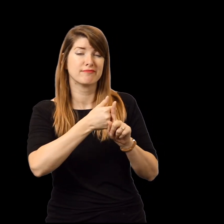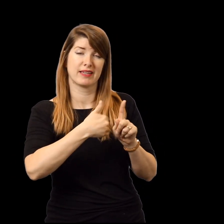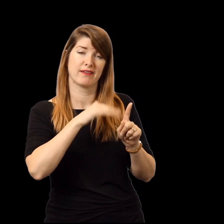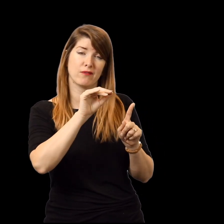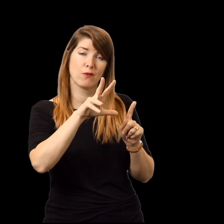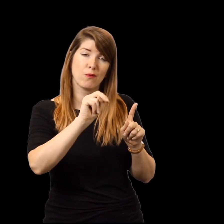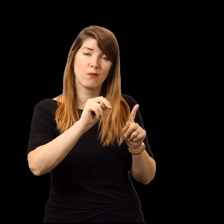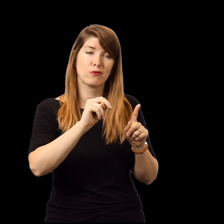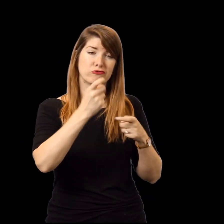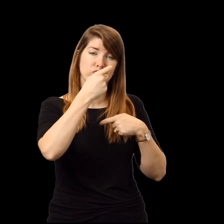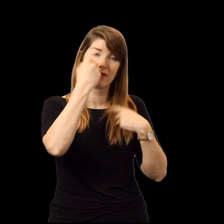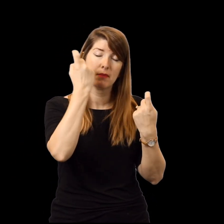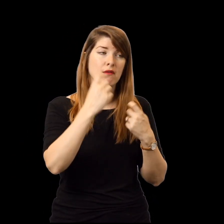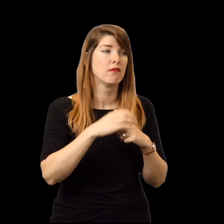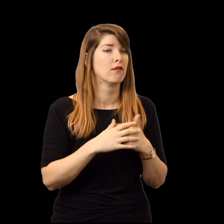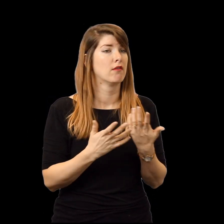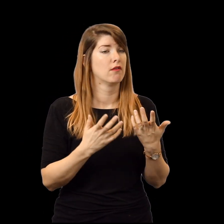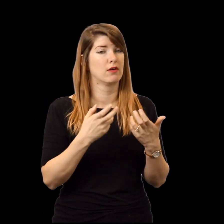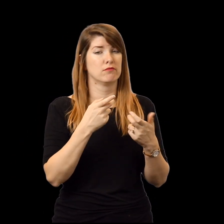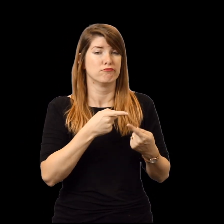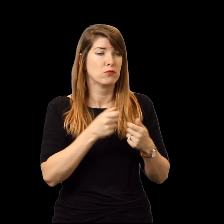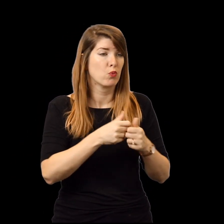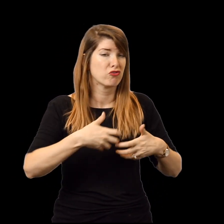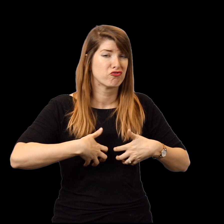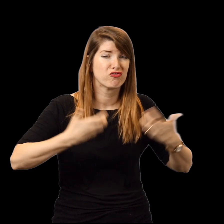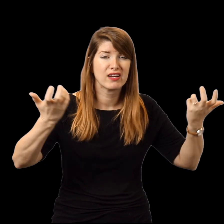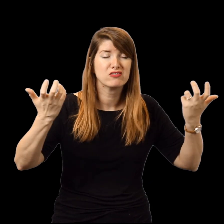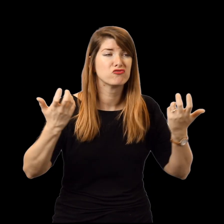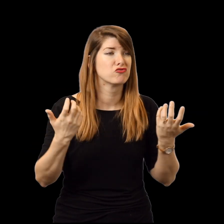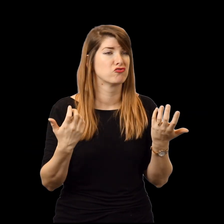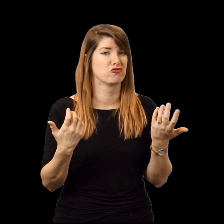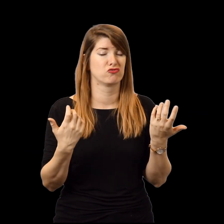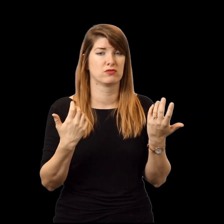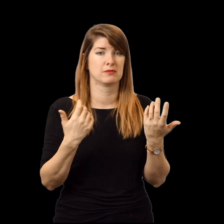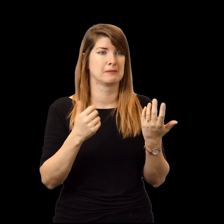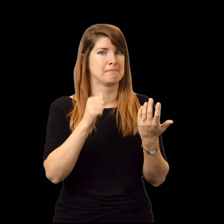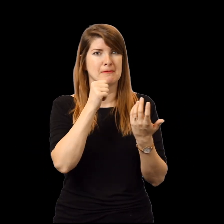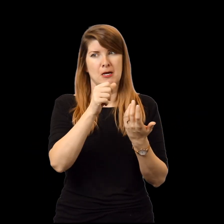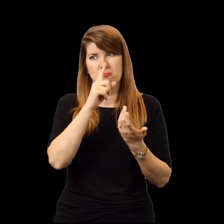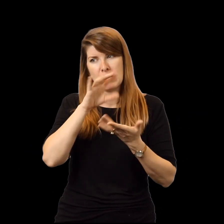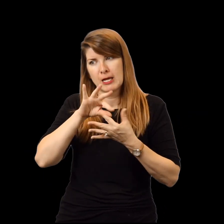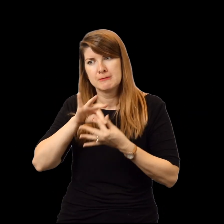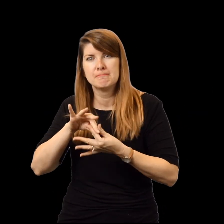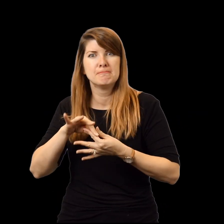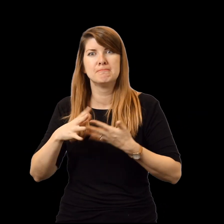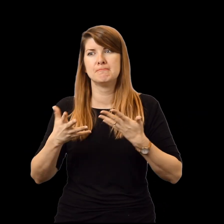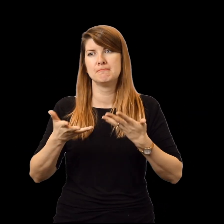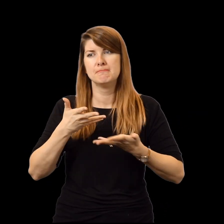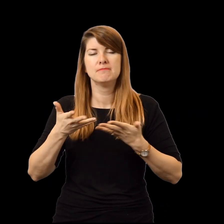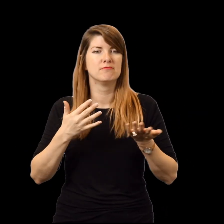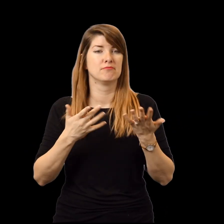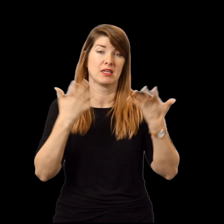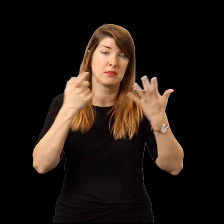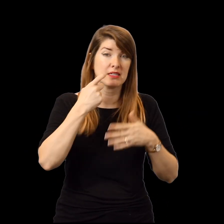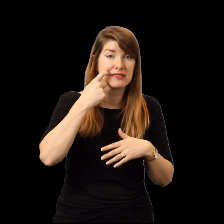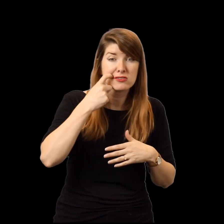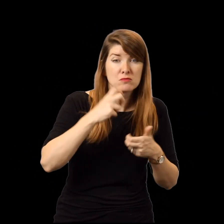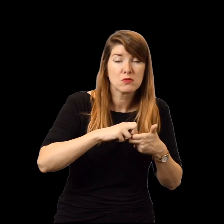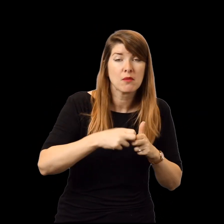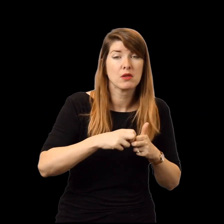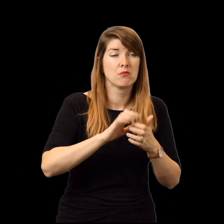has their own trauma, has problems with rage, they're not present, maybe they have addictions issues.